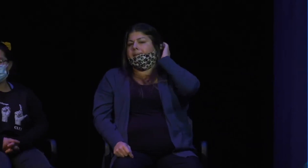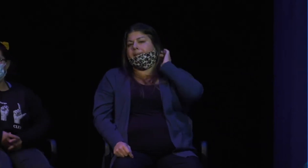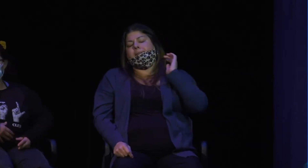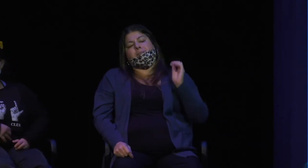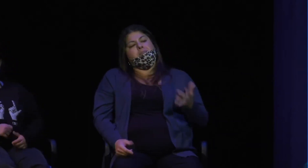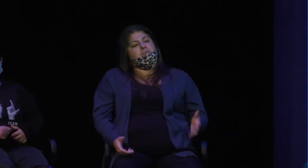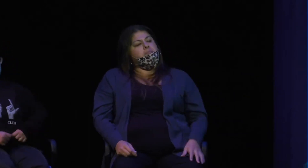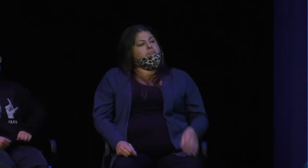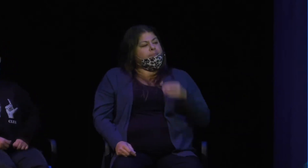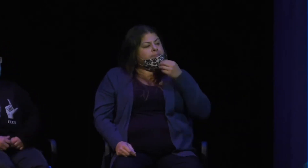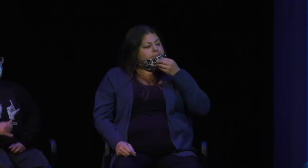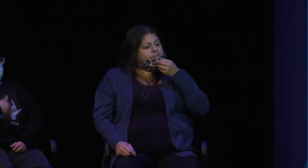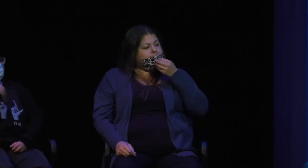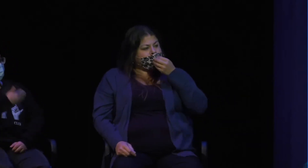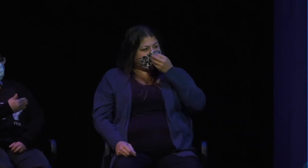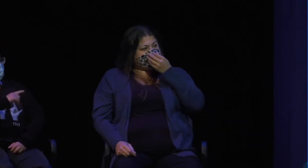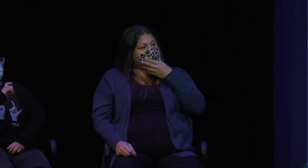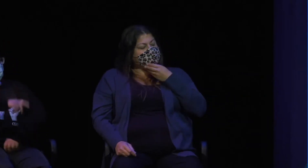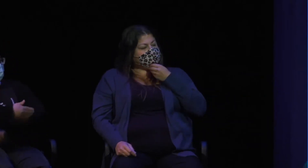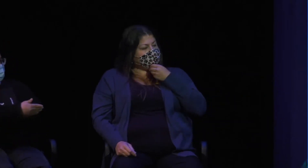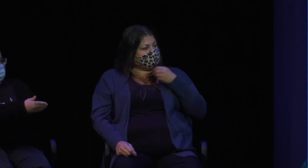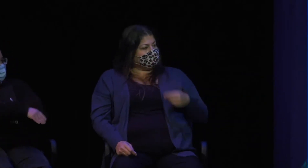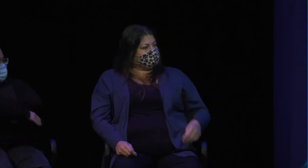liked to see a little more of that.